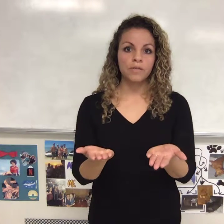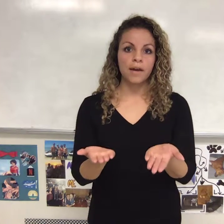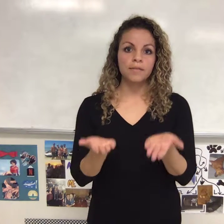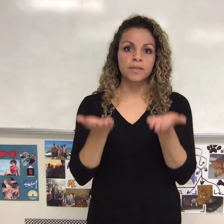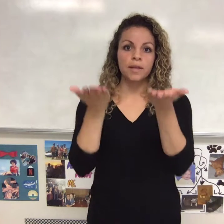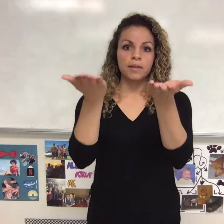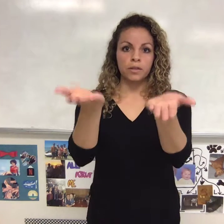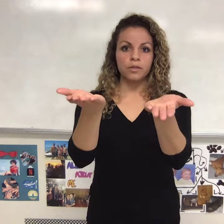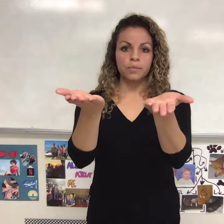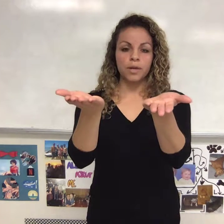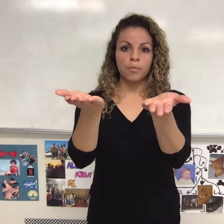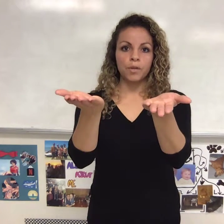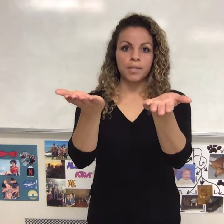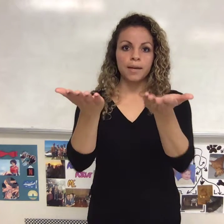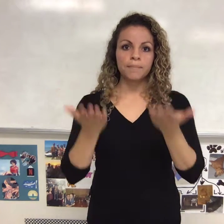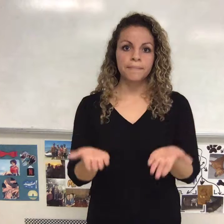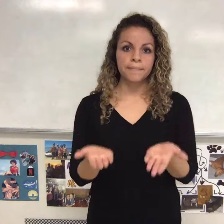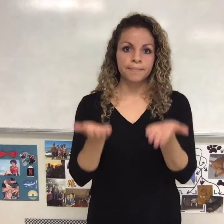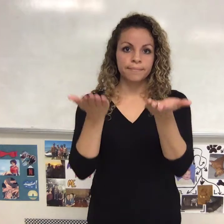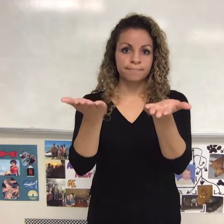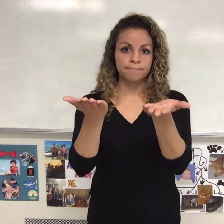5s that you just bring up 1 time.